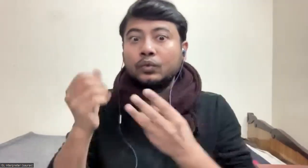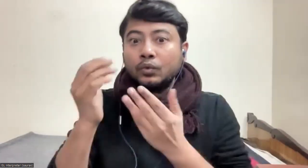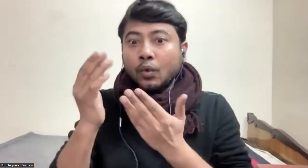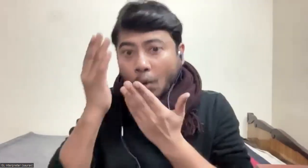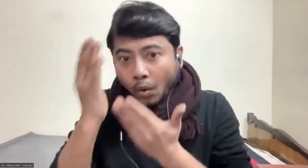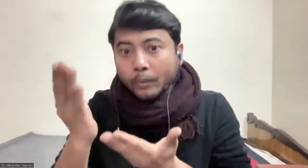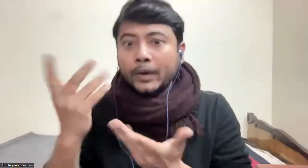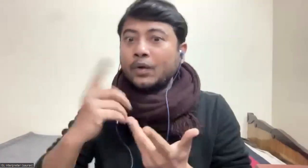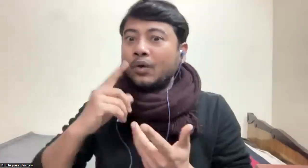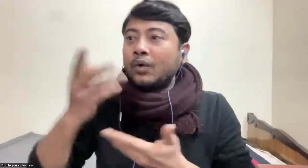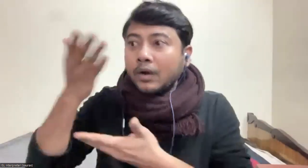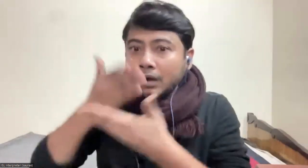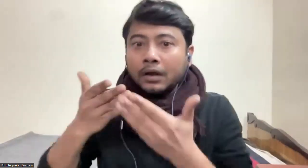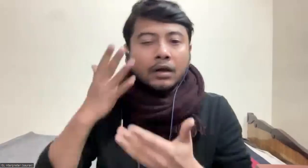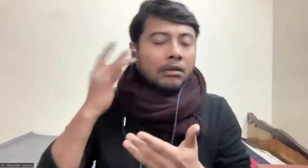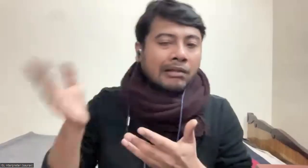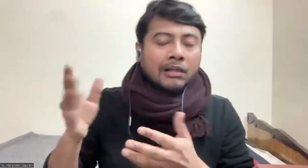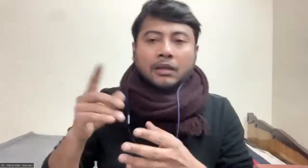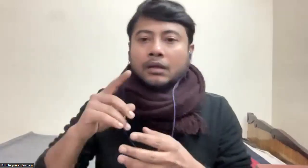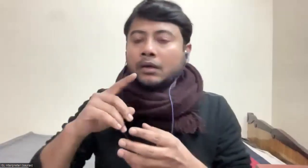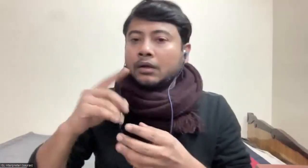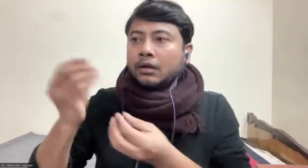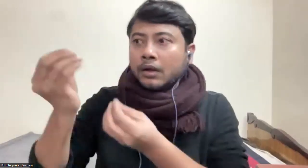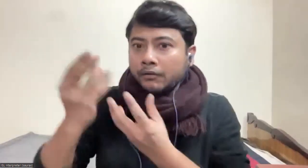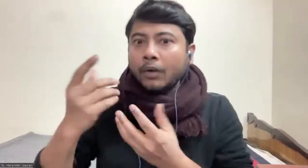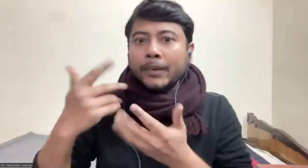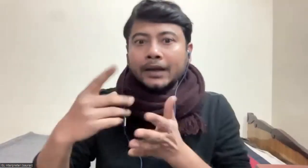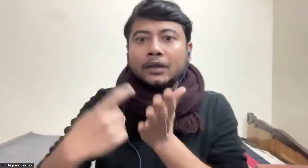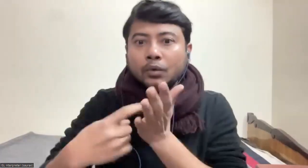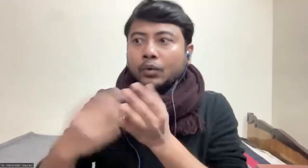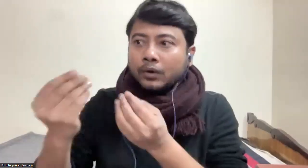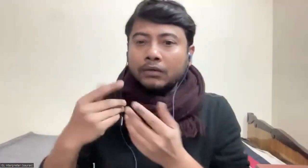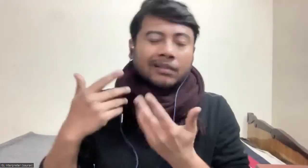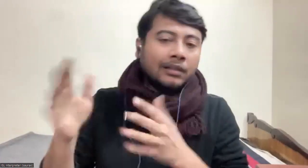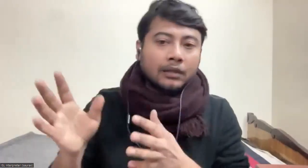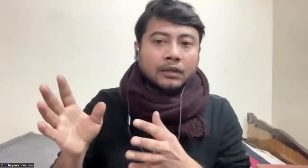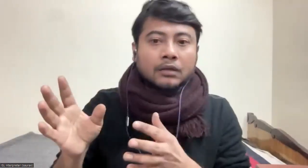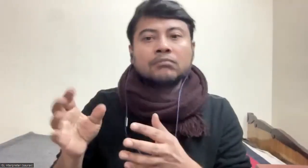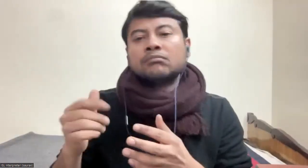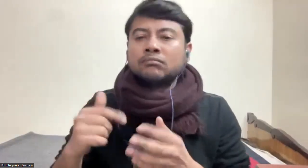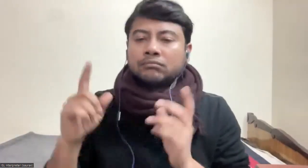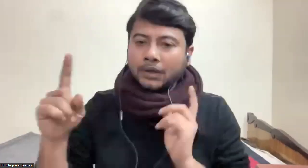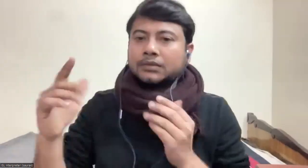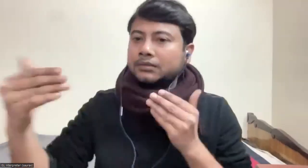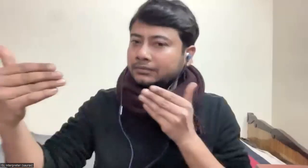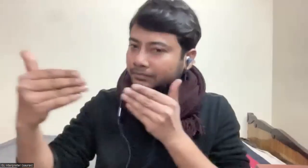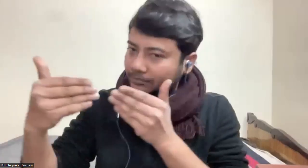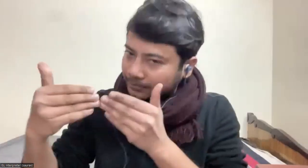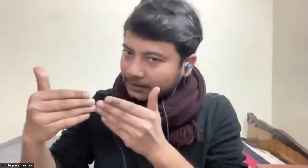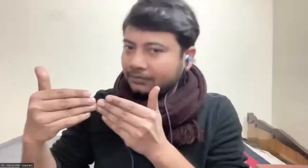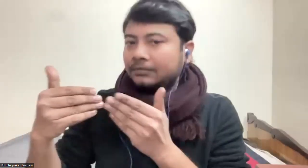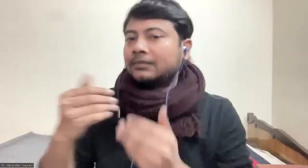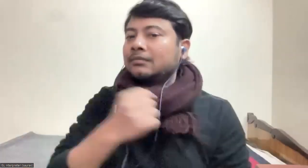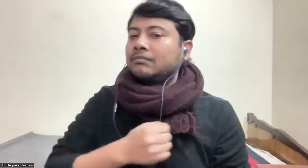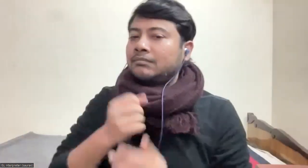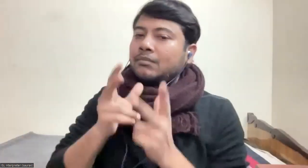only. We have to say sorry. We have to approach our Guru and say, "I am sorry, and I will